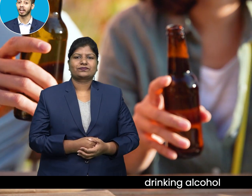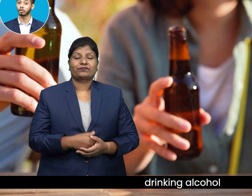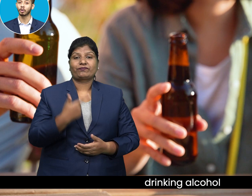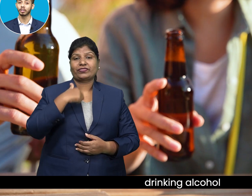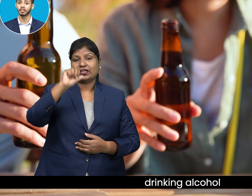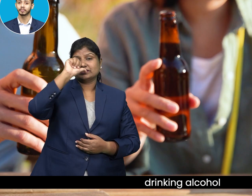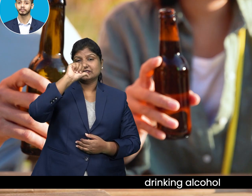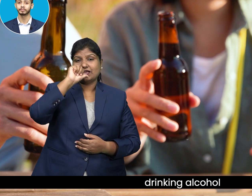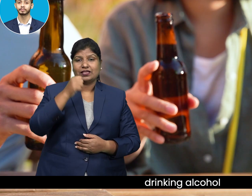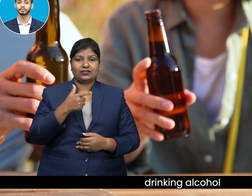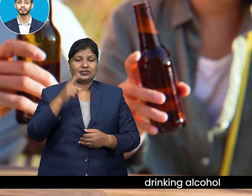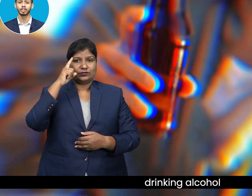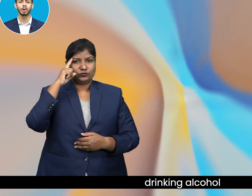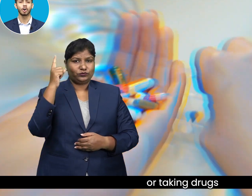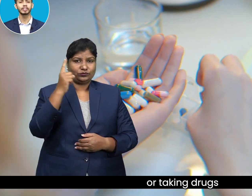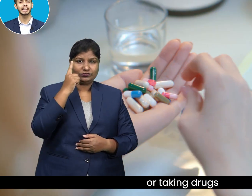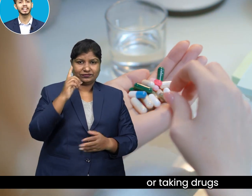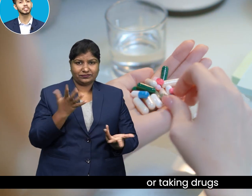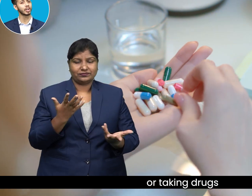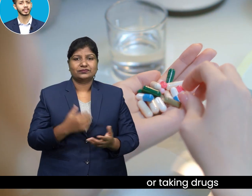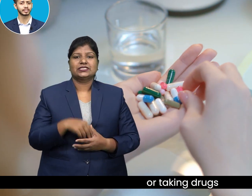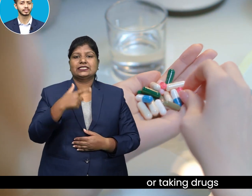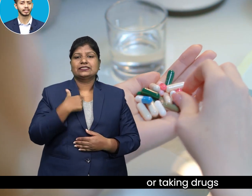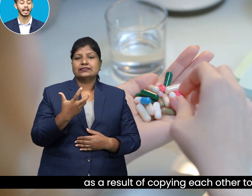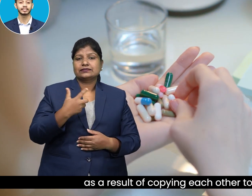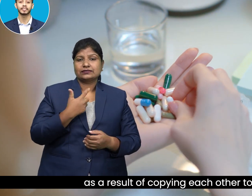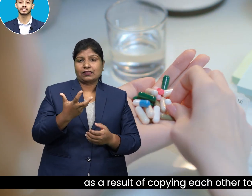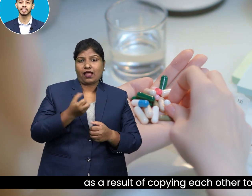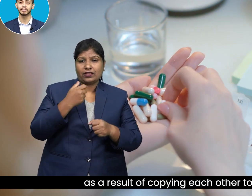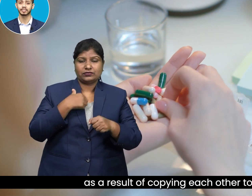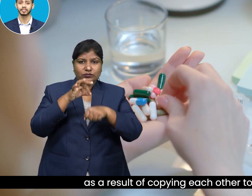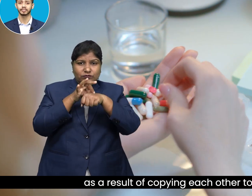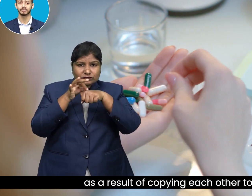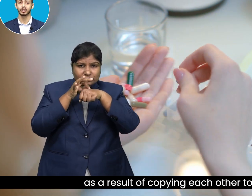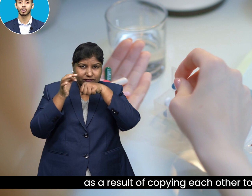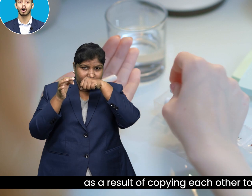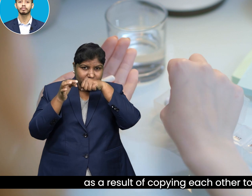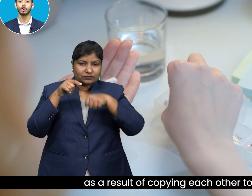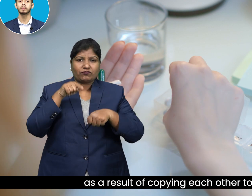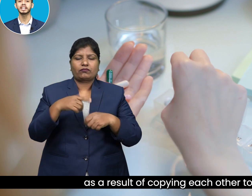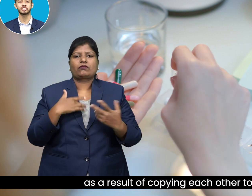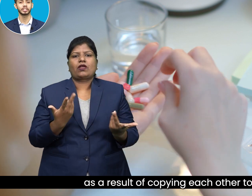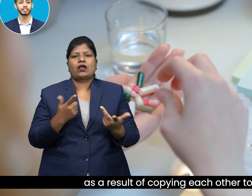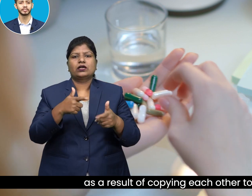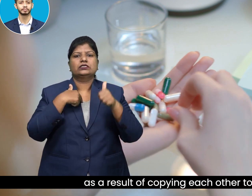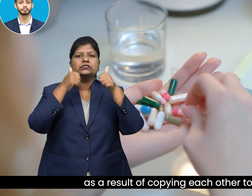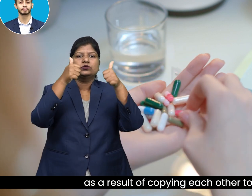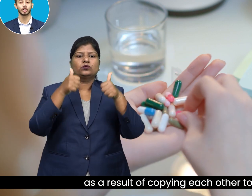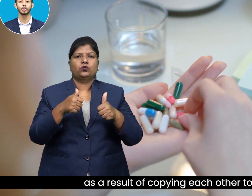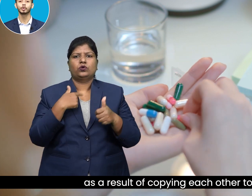drinking alcohol, or taking drugs as a result of copying each